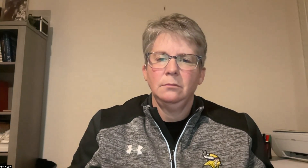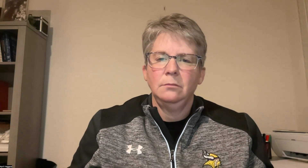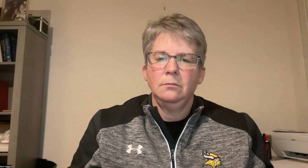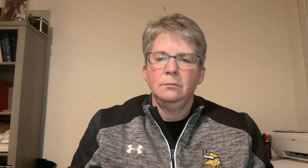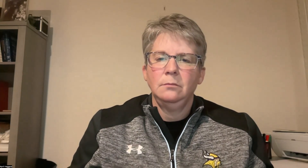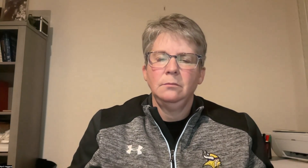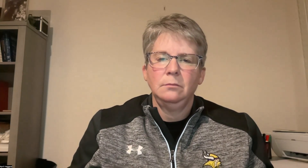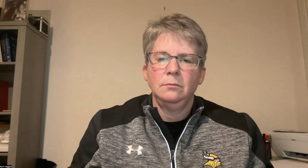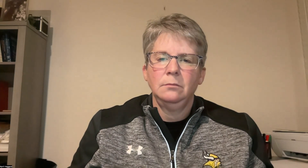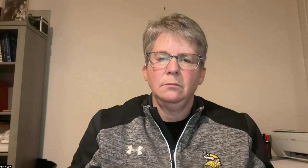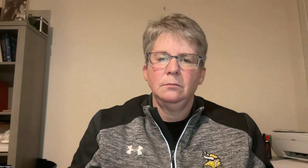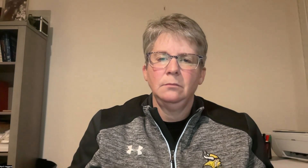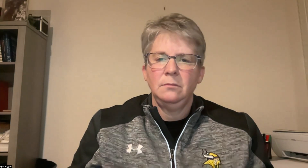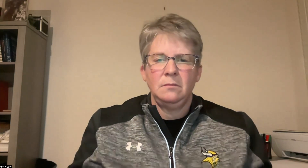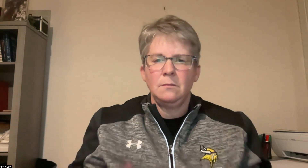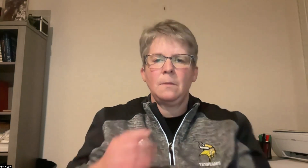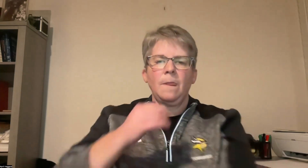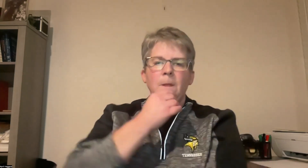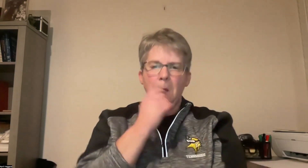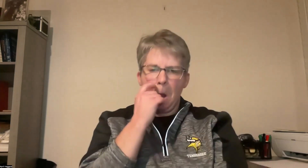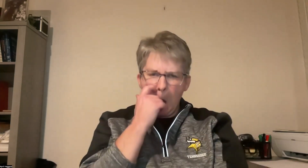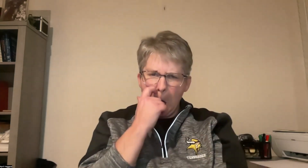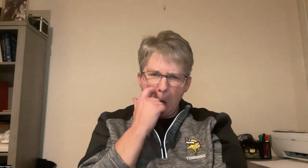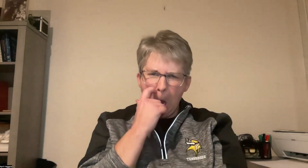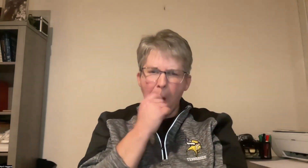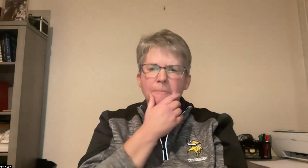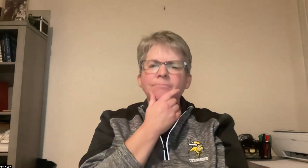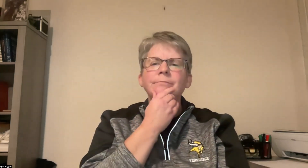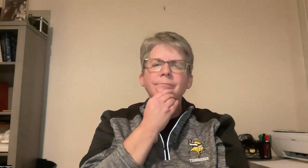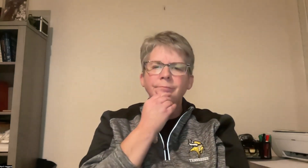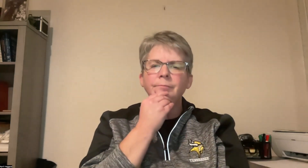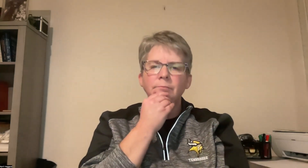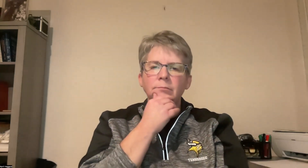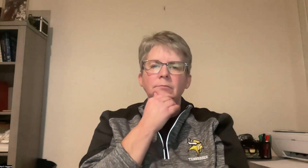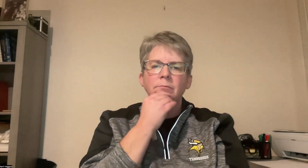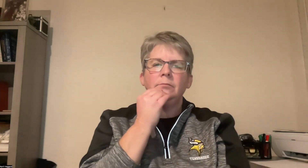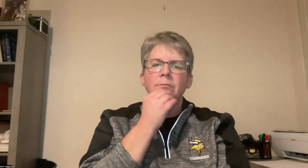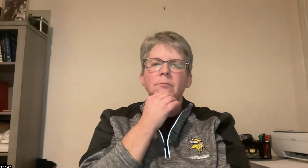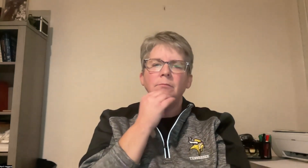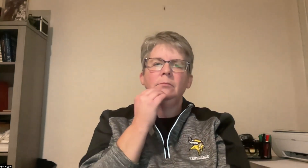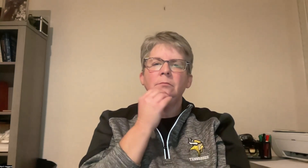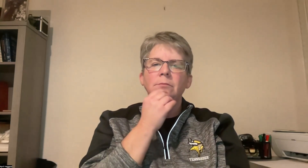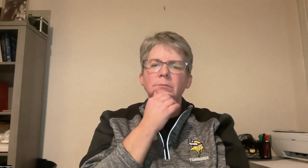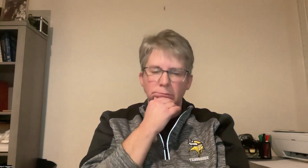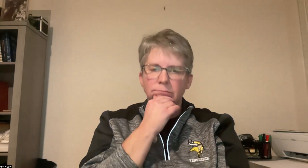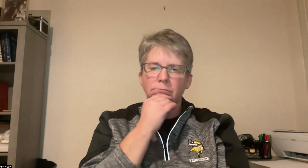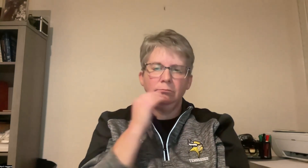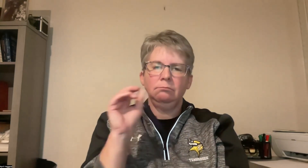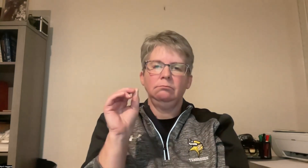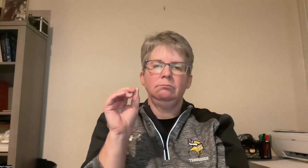that and take a closer look at that, really kind of dive into that and make sure that, we're ready to do that. I don't feel ready